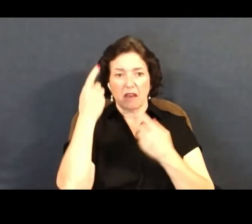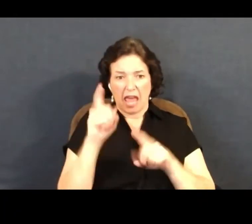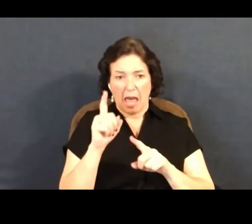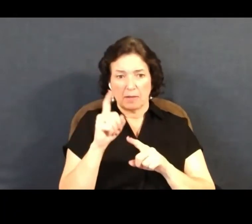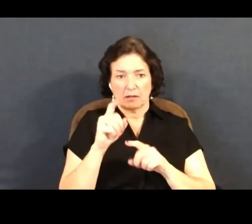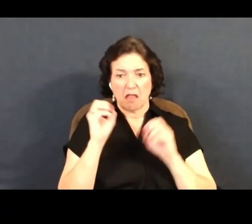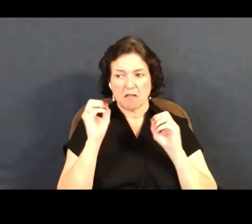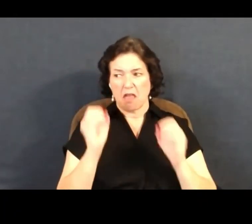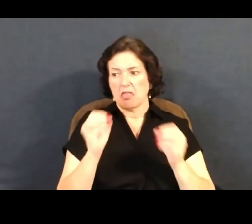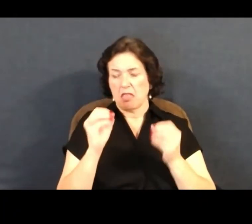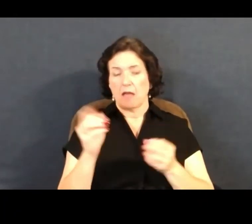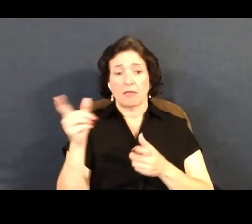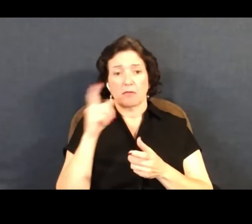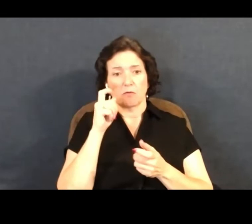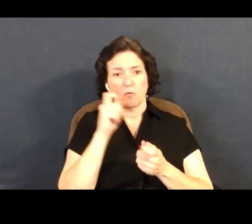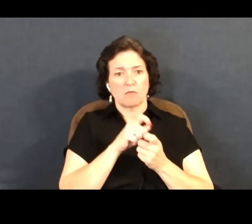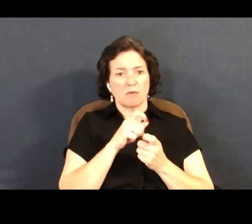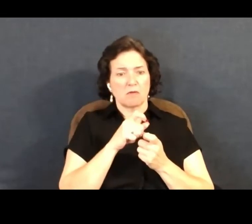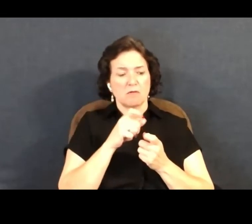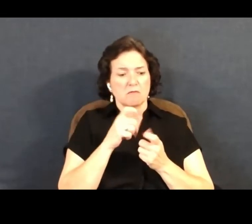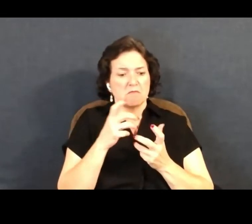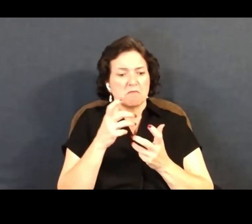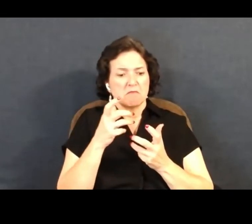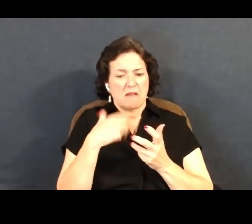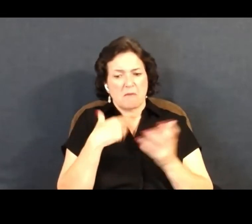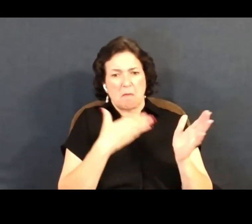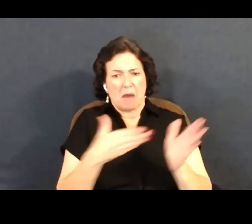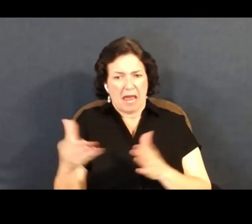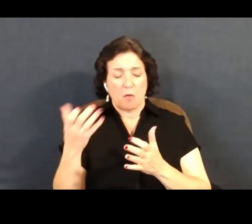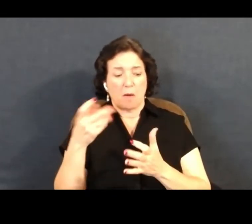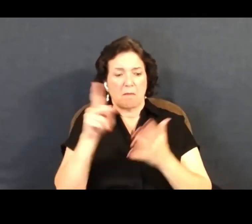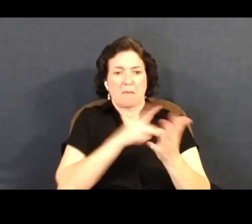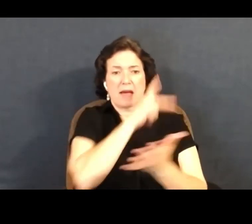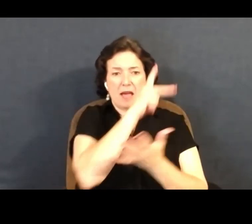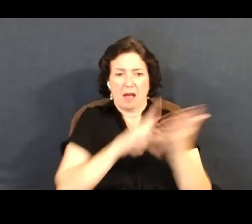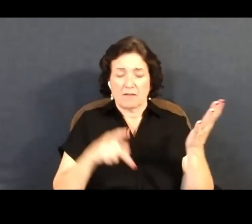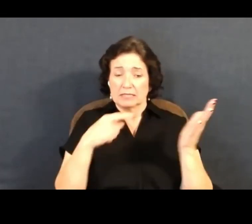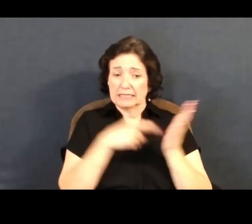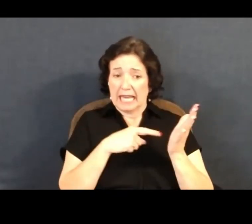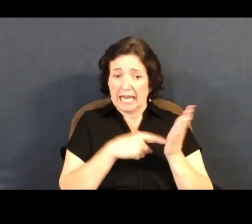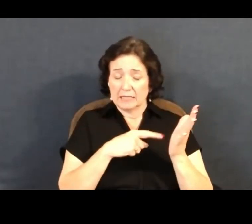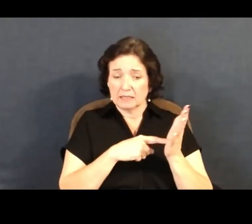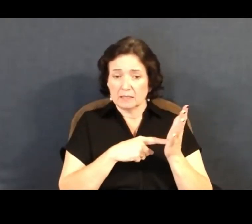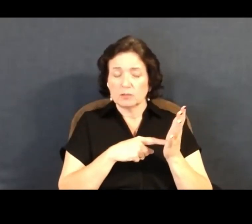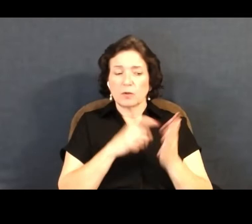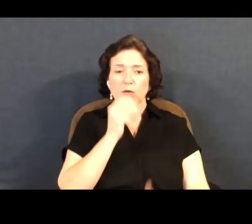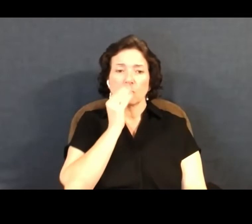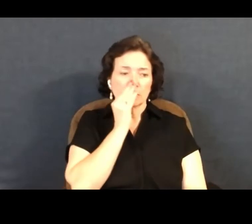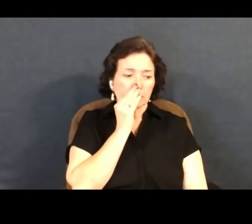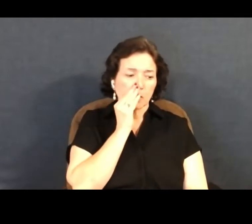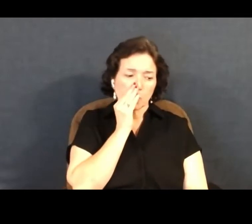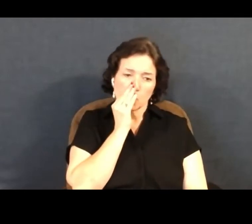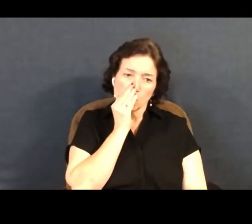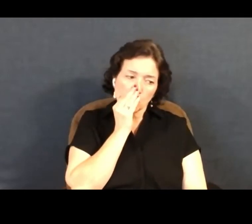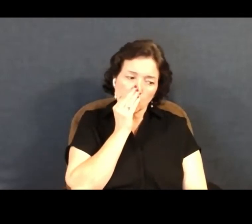to happen. He had a plan, you see. He wanted to pay off his debt. And so he whispered. He